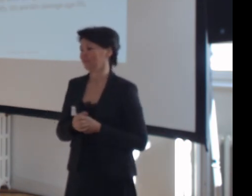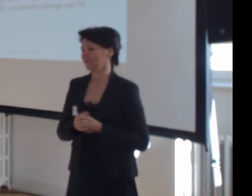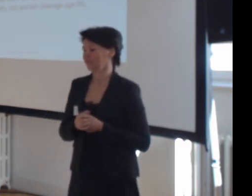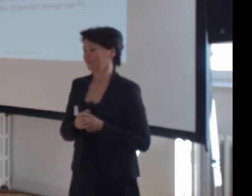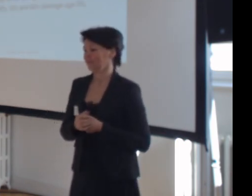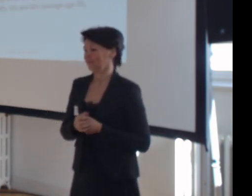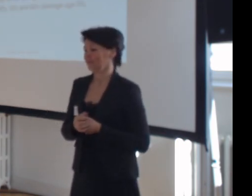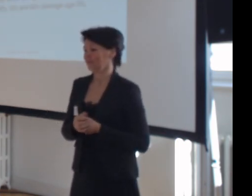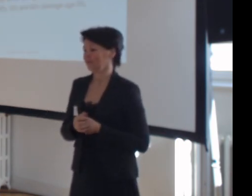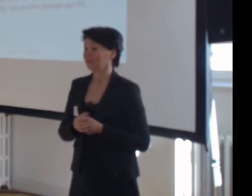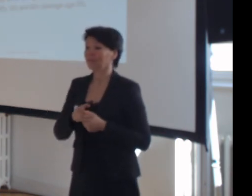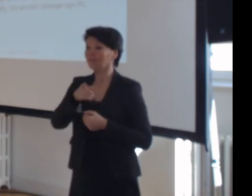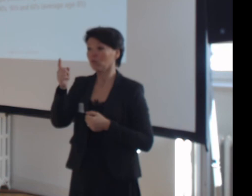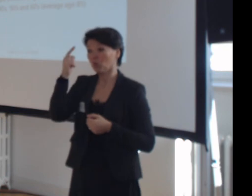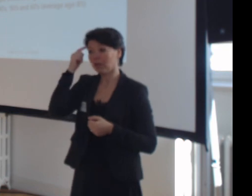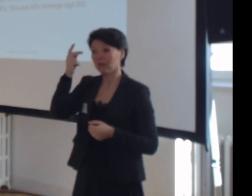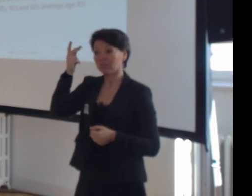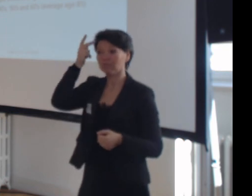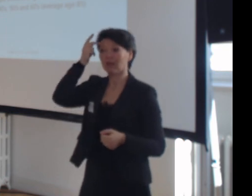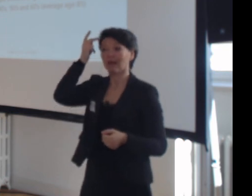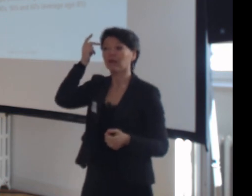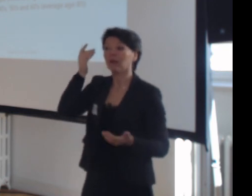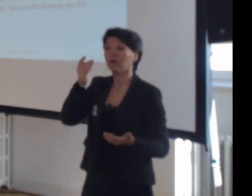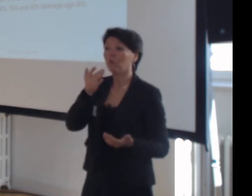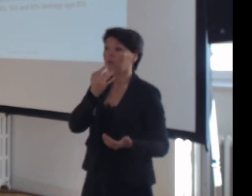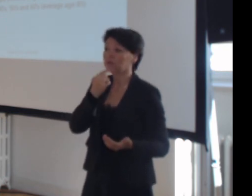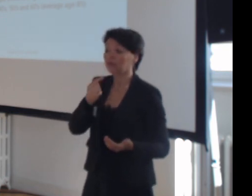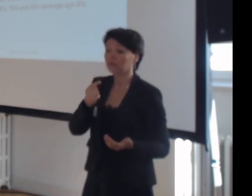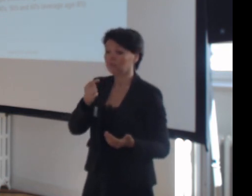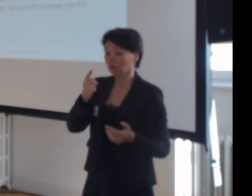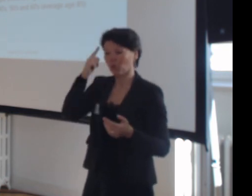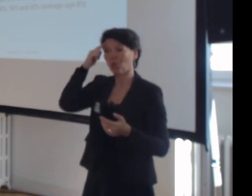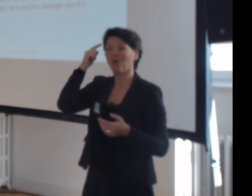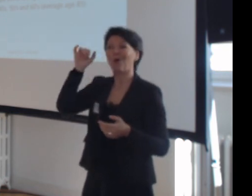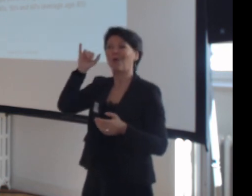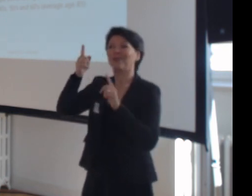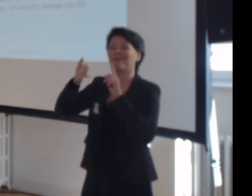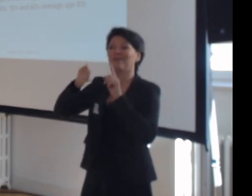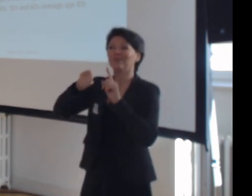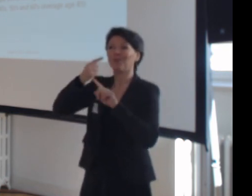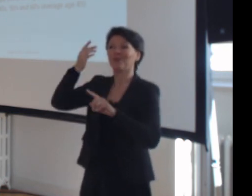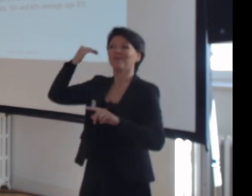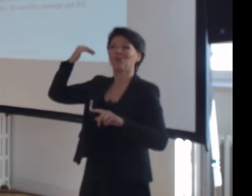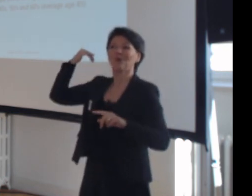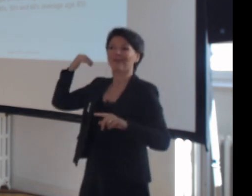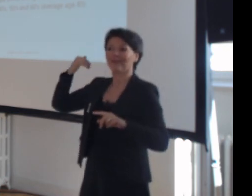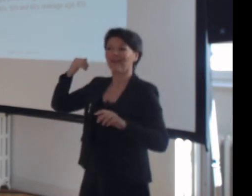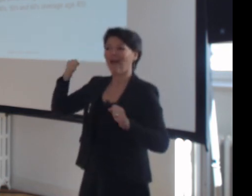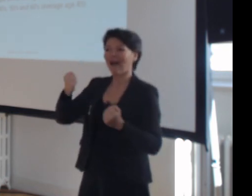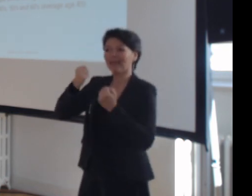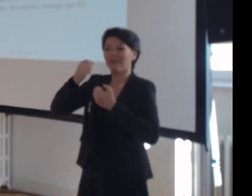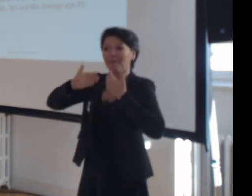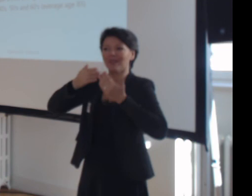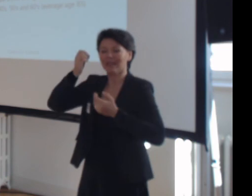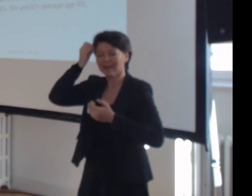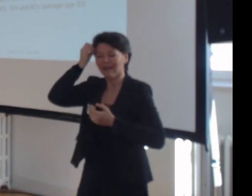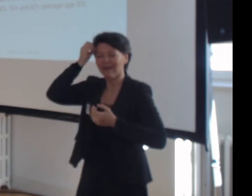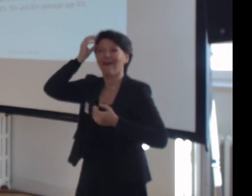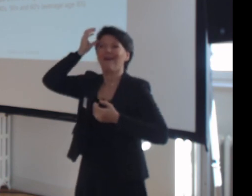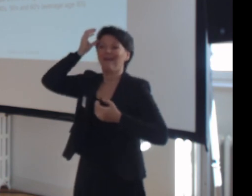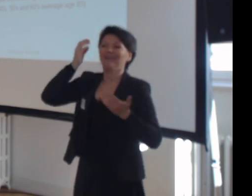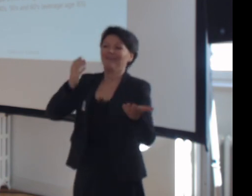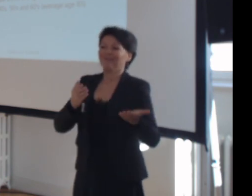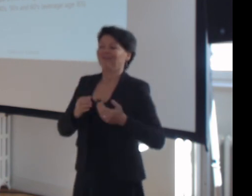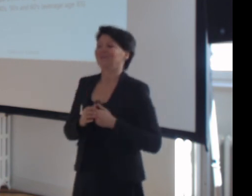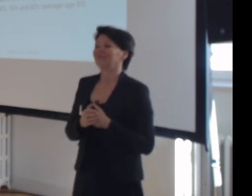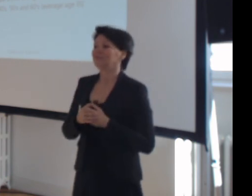Now, as you know, to reminisce means nothing more than to recollect memories in an active way. And in this